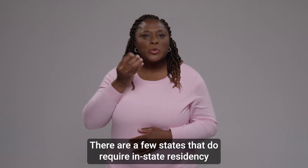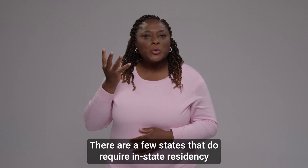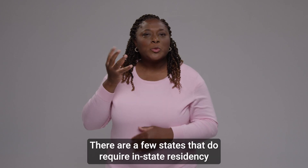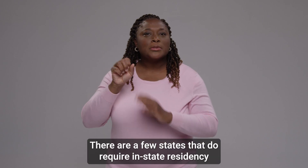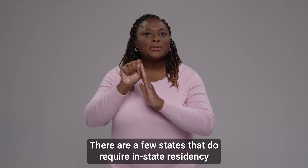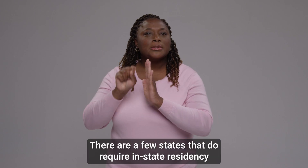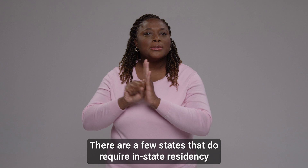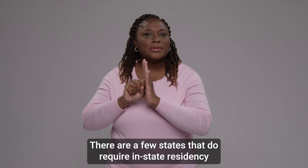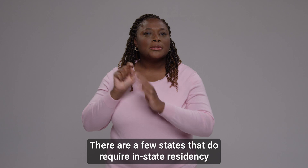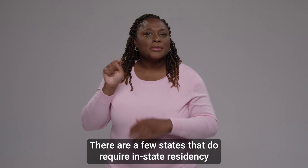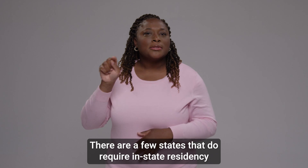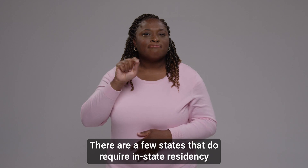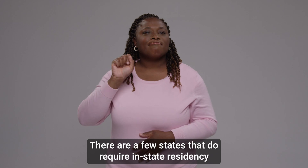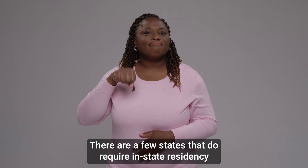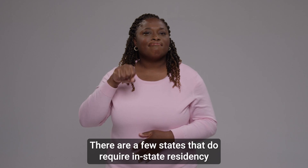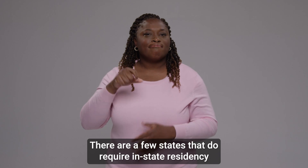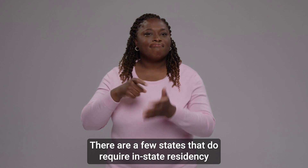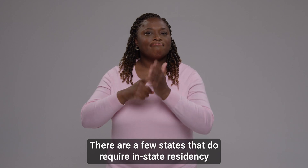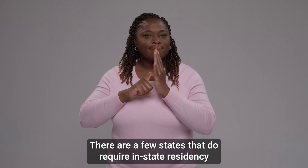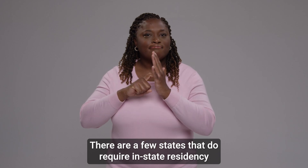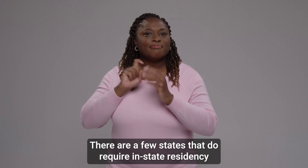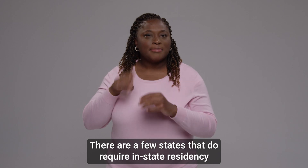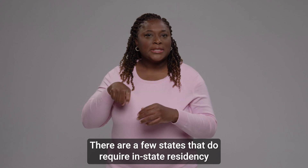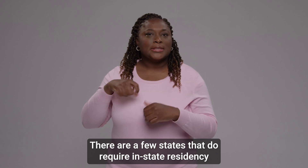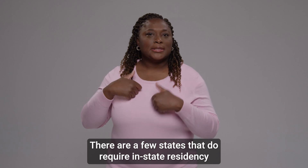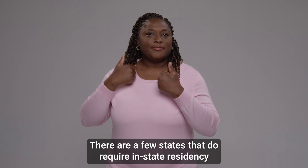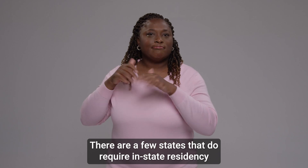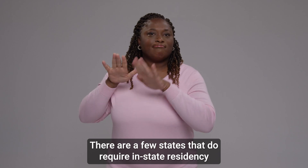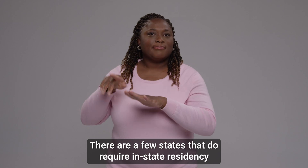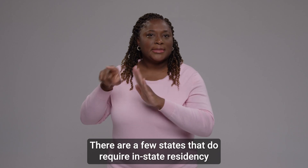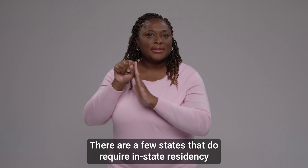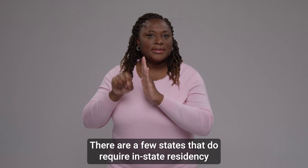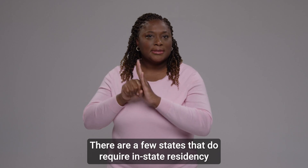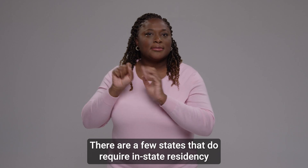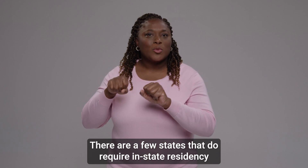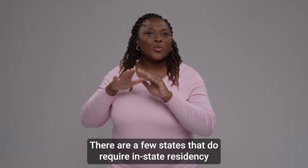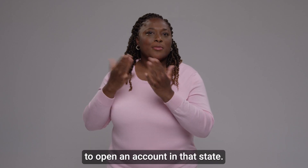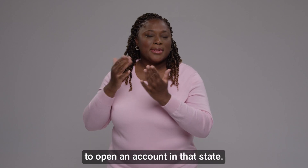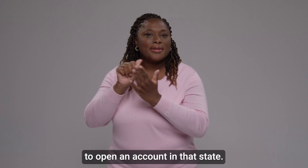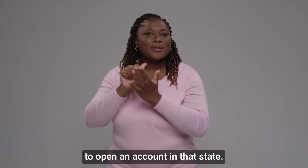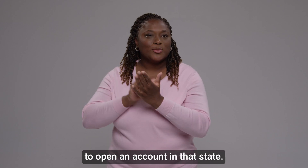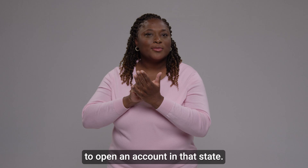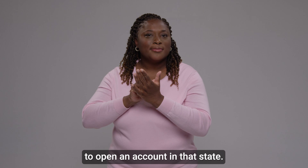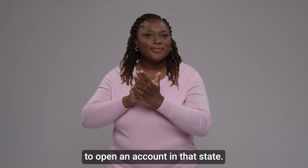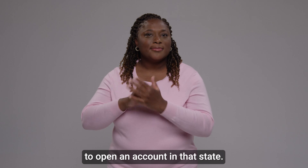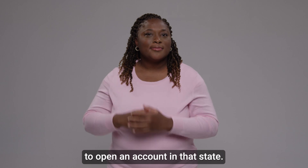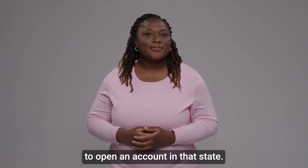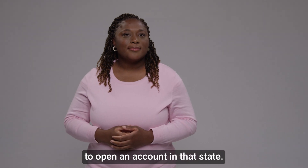There are a few states that do require in-state residency to open an account in that